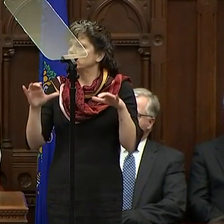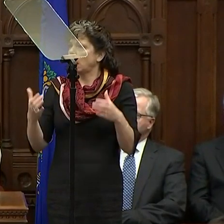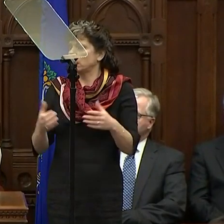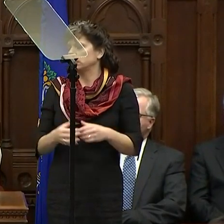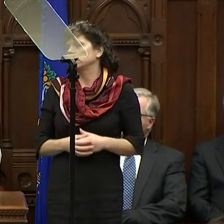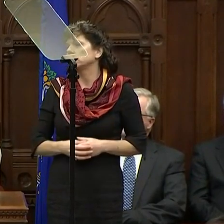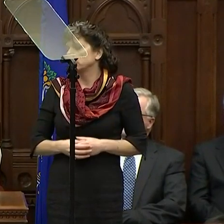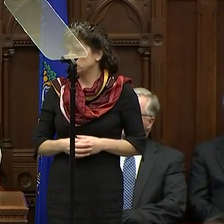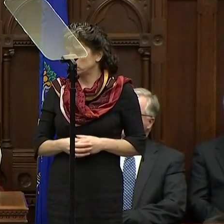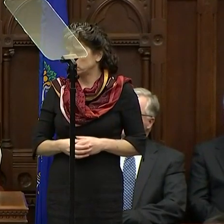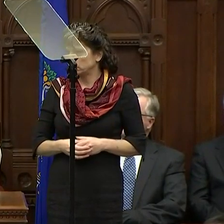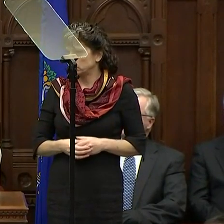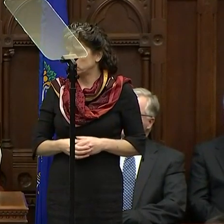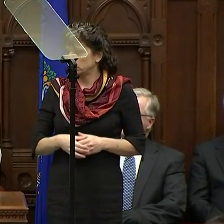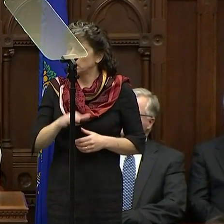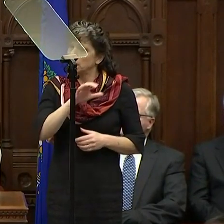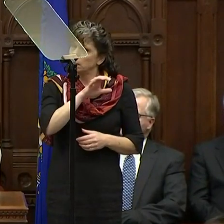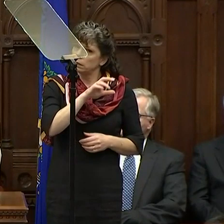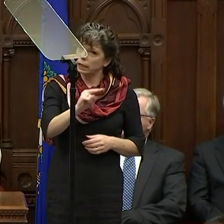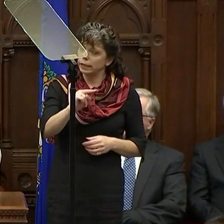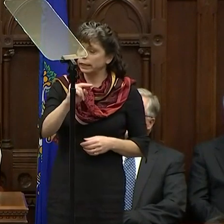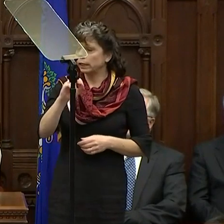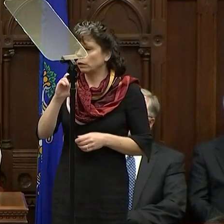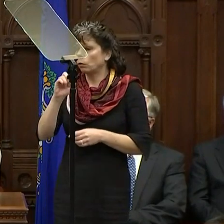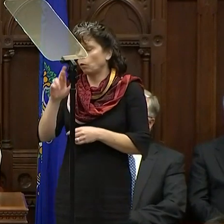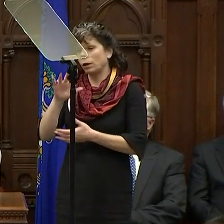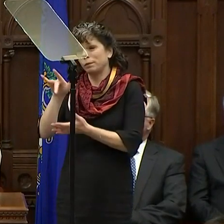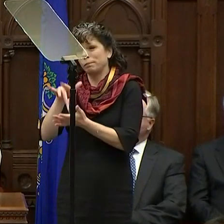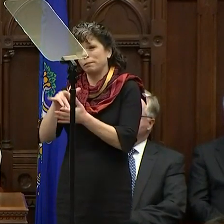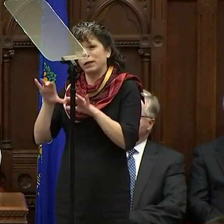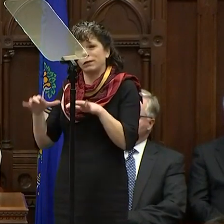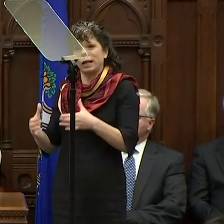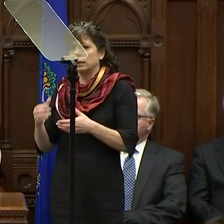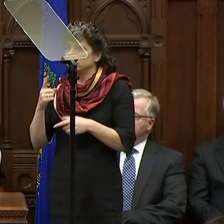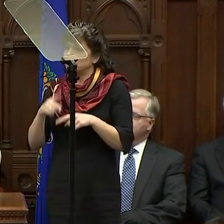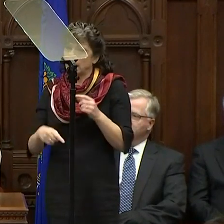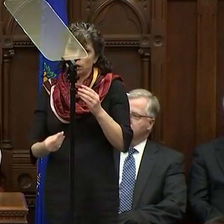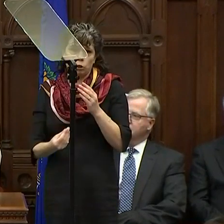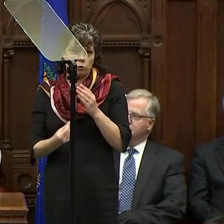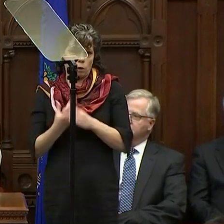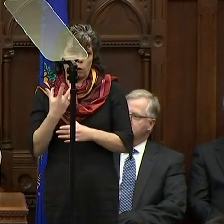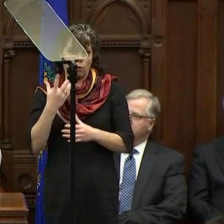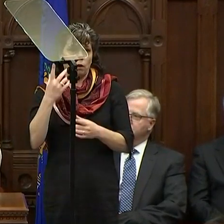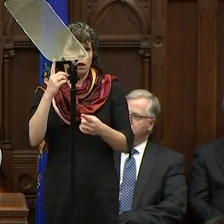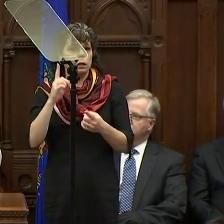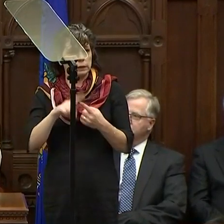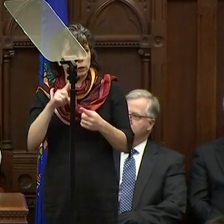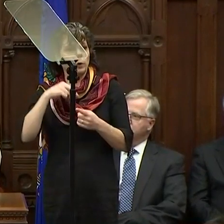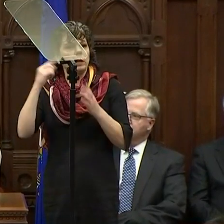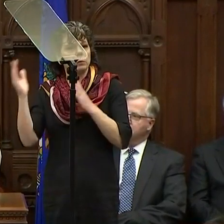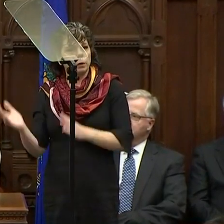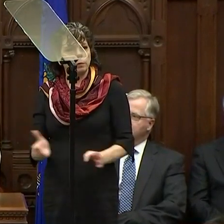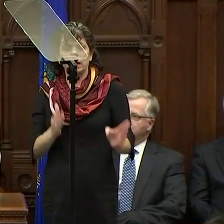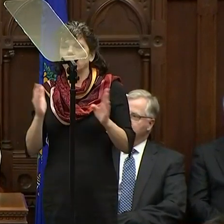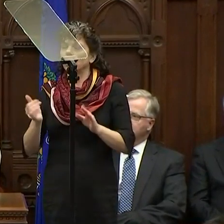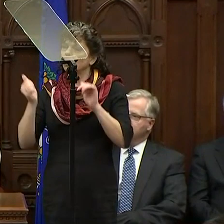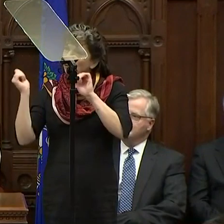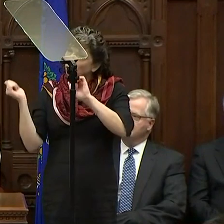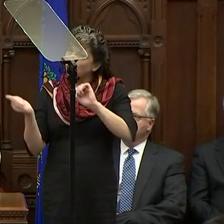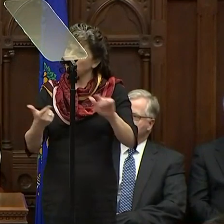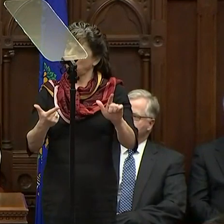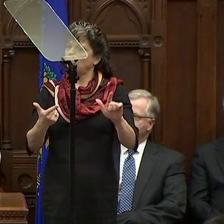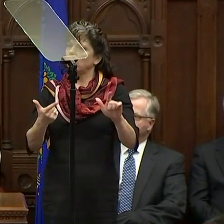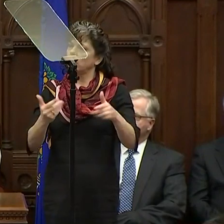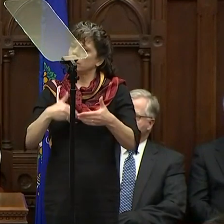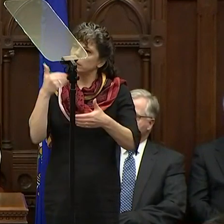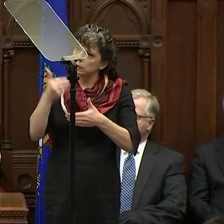So neither Connecticut nor the middle class can grow, number one, unless we're preparing everybody of